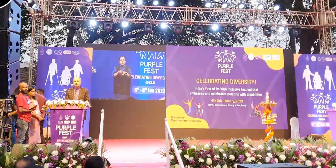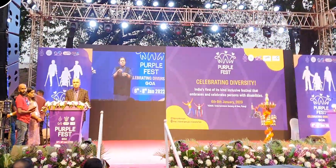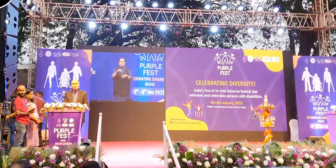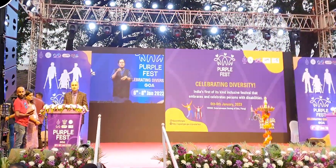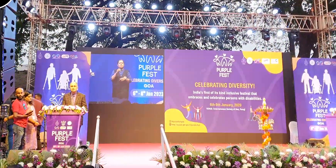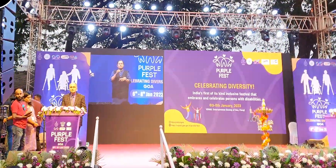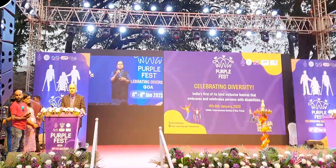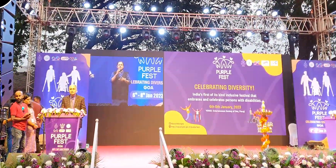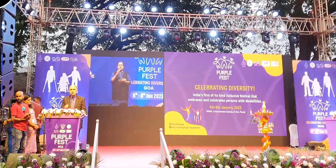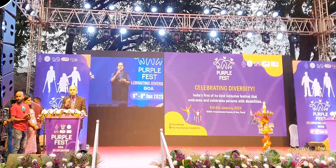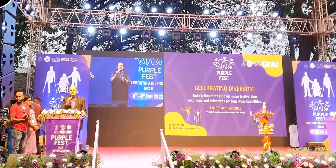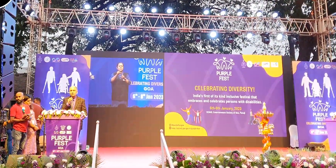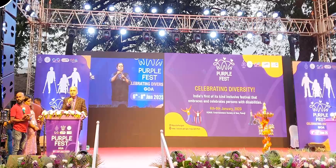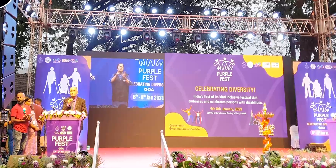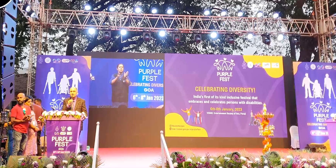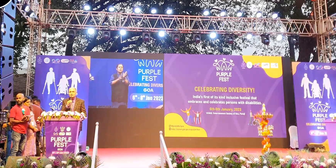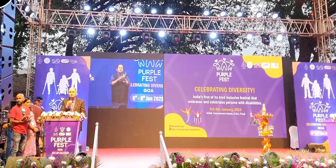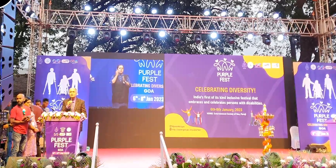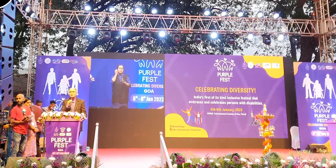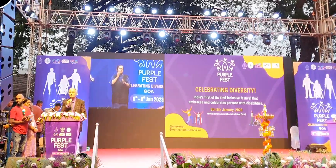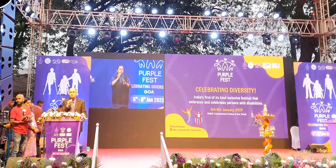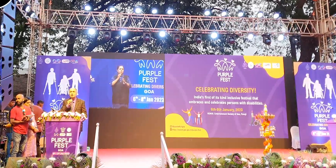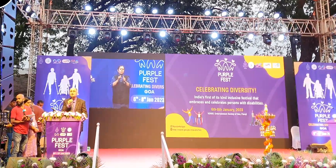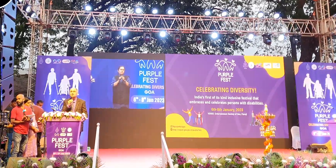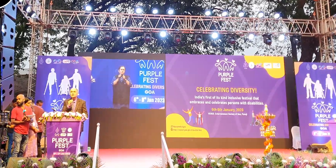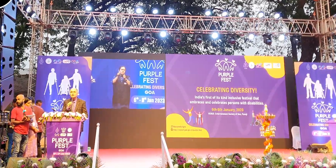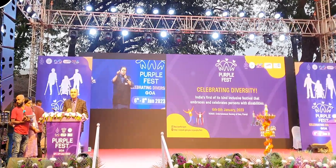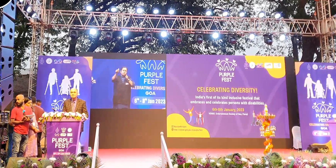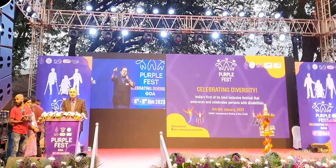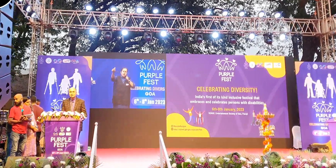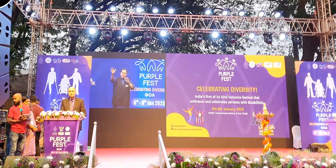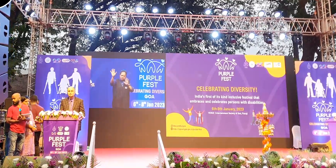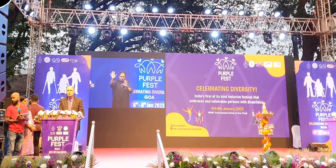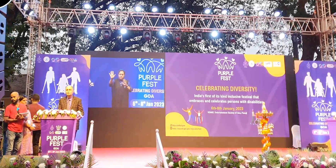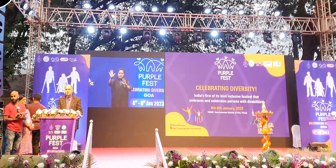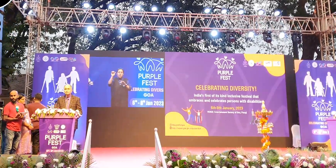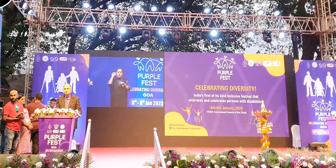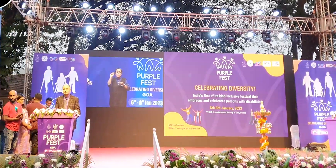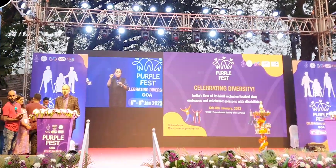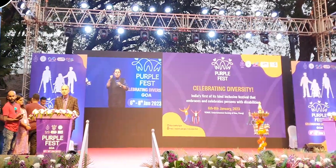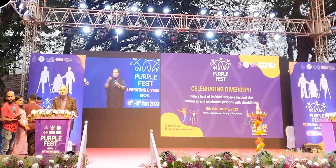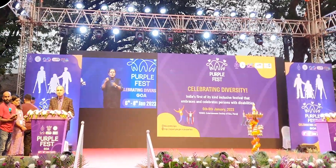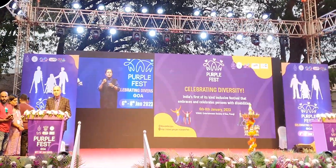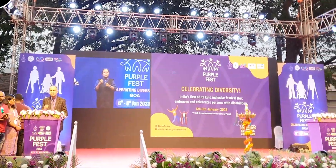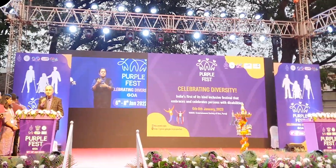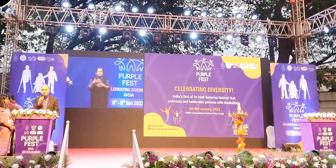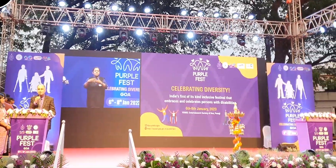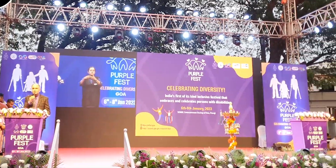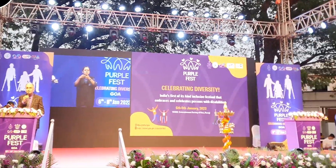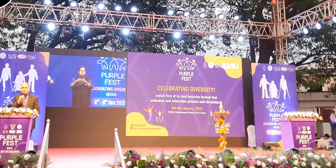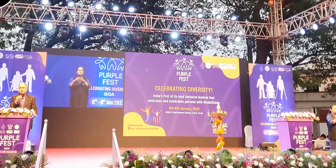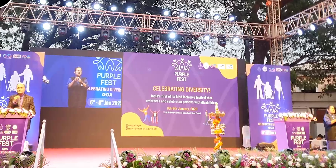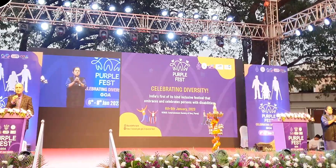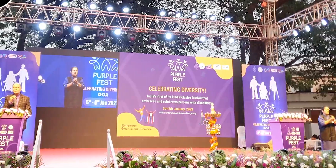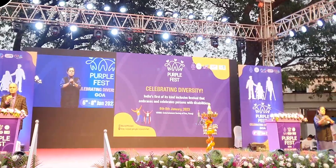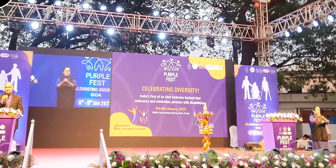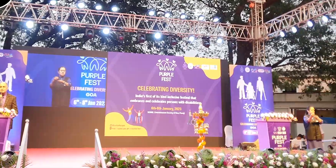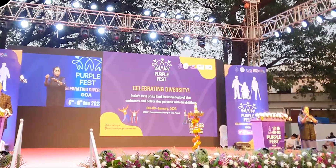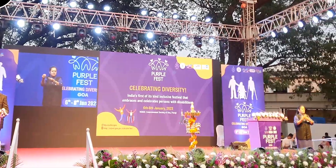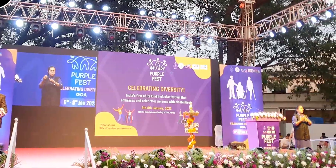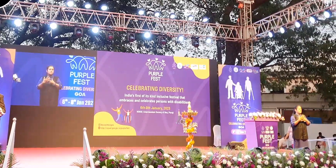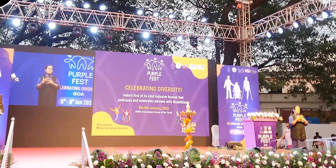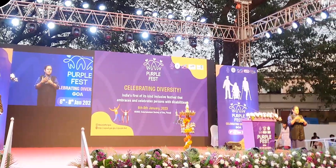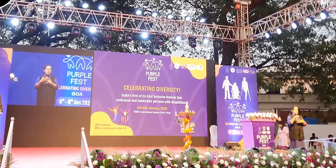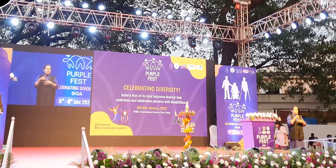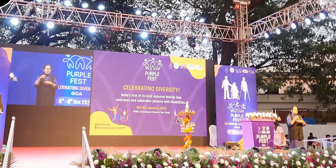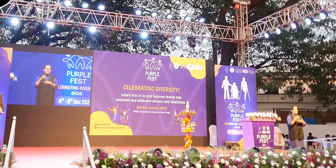Honorable Prime Minister is nearly 1,500 miles away from Goa. He has sent his warmth and wishes to this Purple